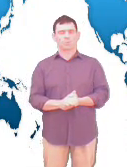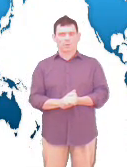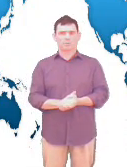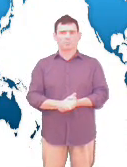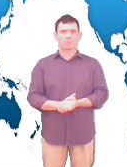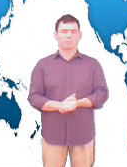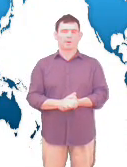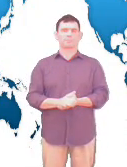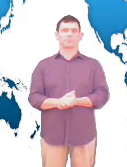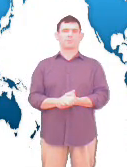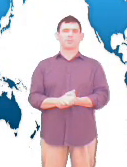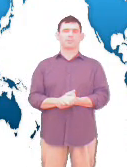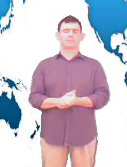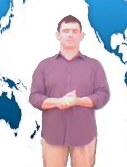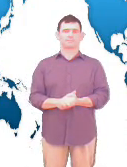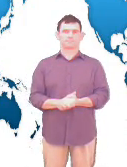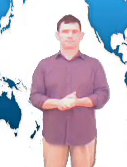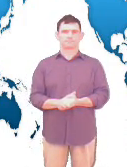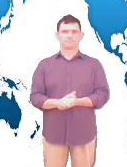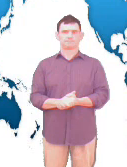what number would pop to mind?